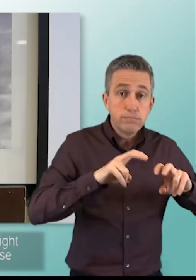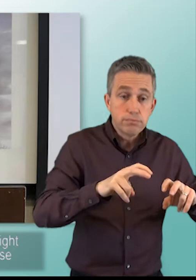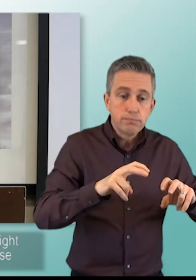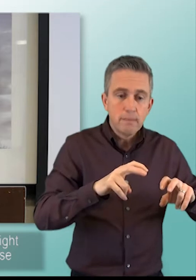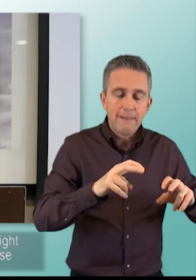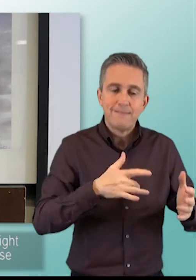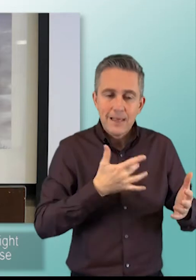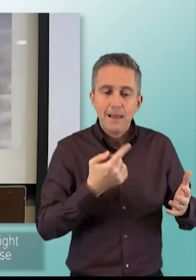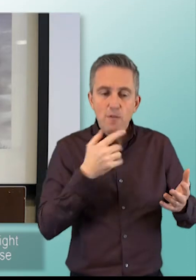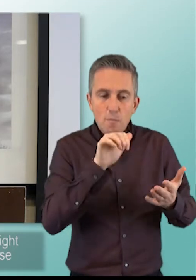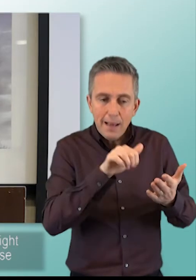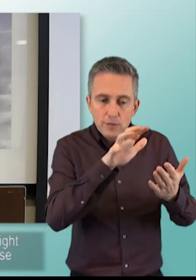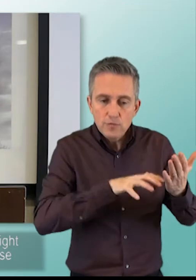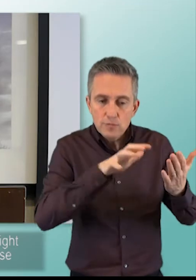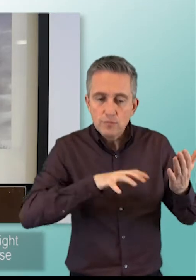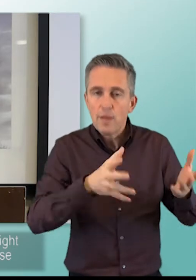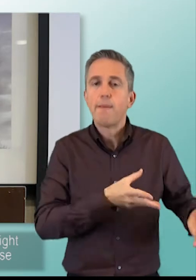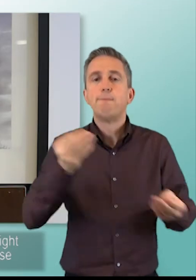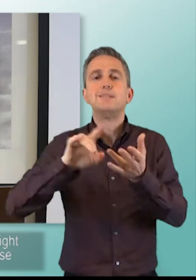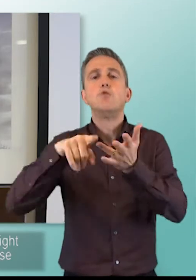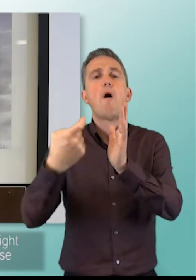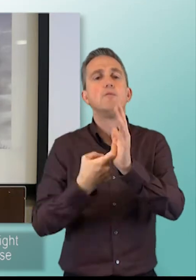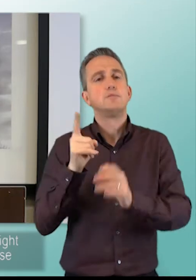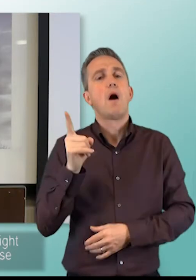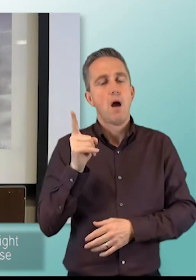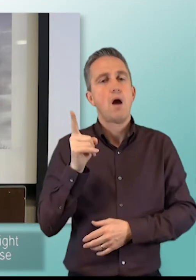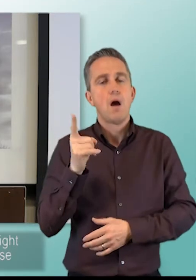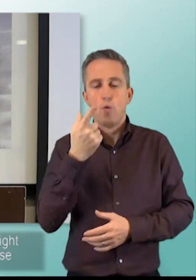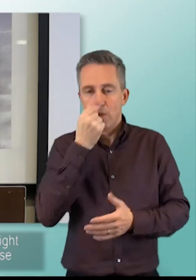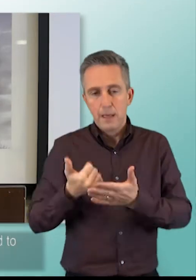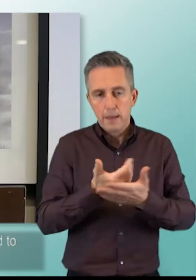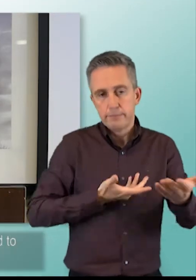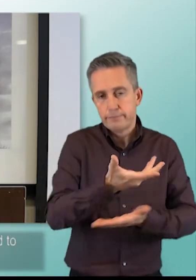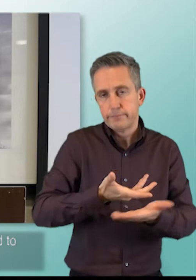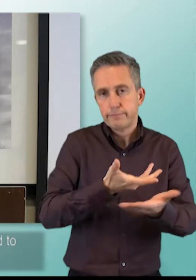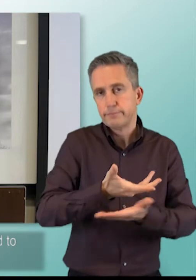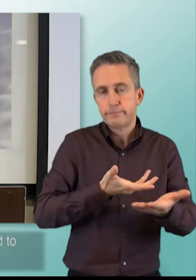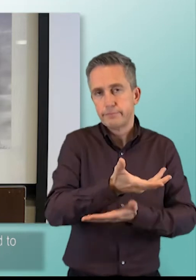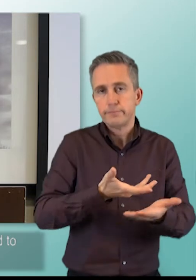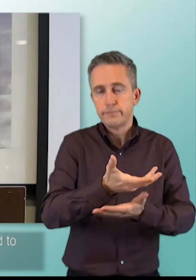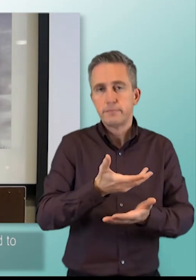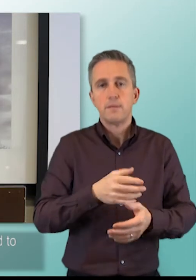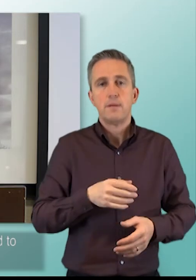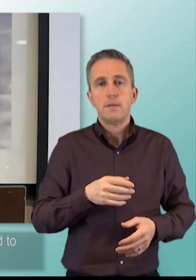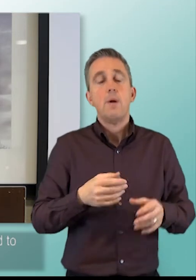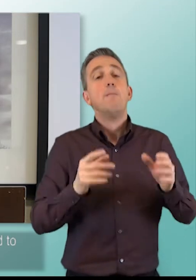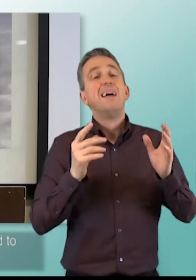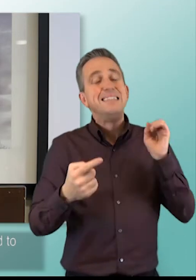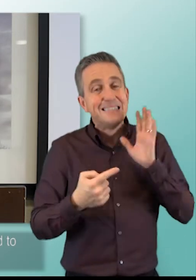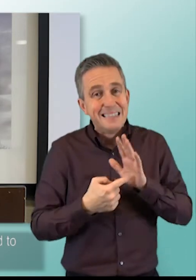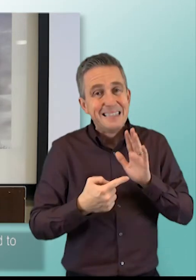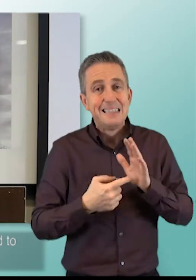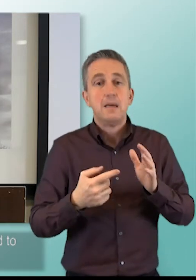charity trustees to decide at the right moment to report to us, but to make sure that these very, very critical